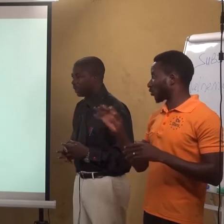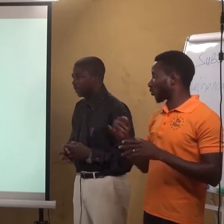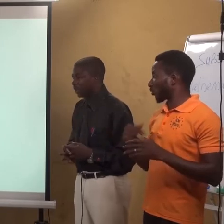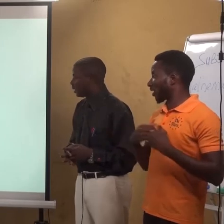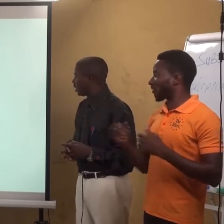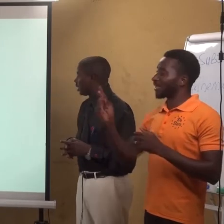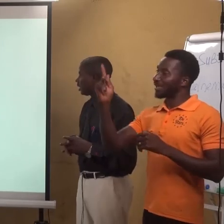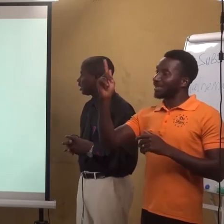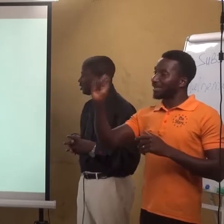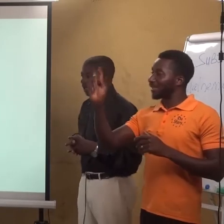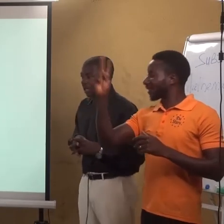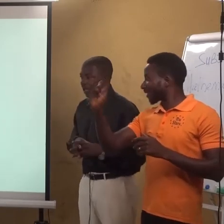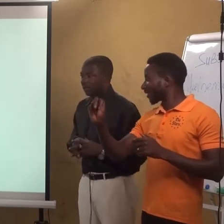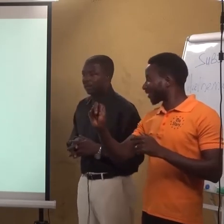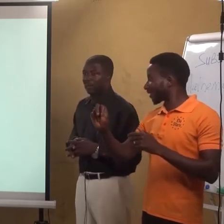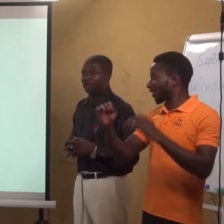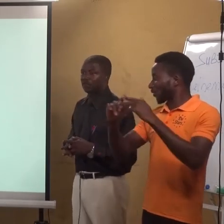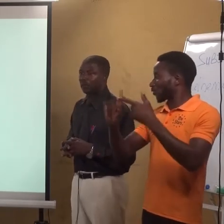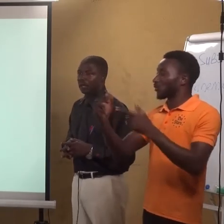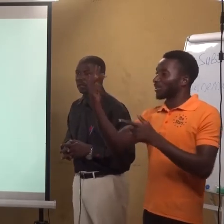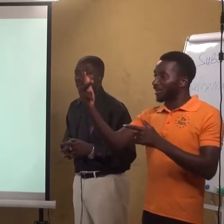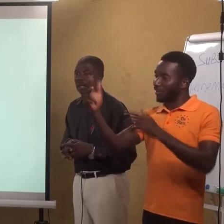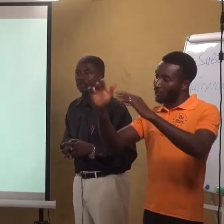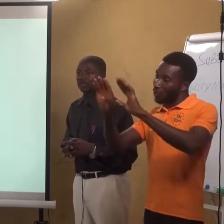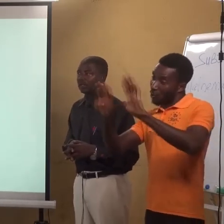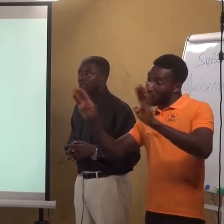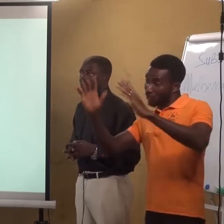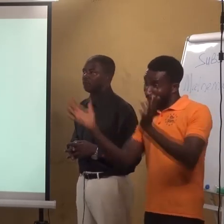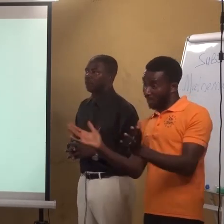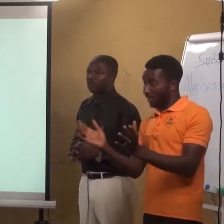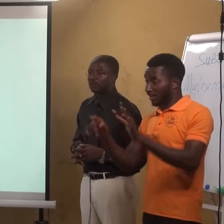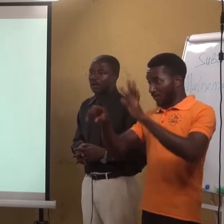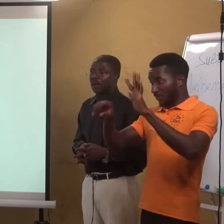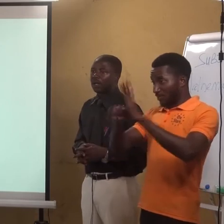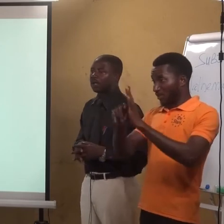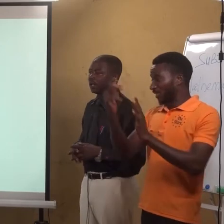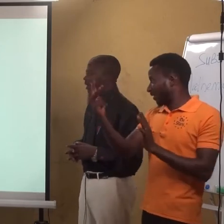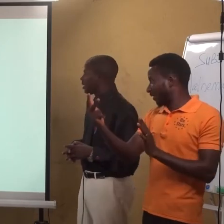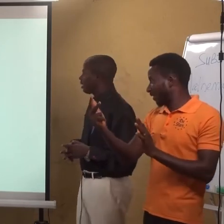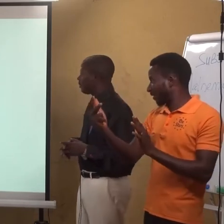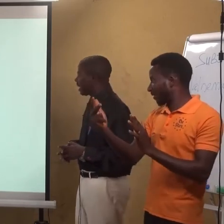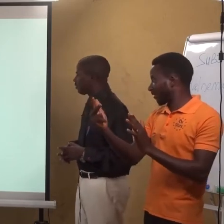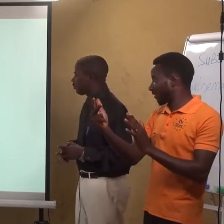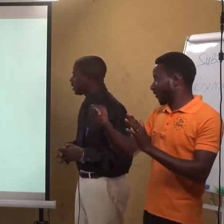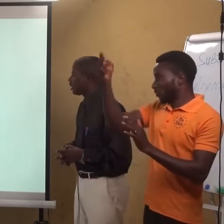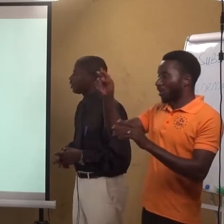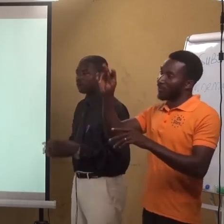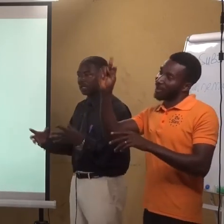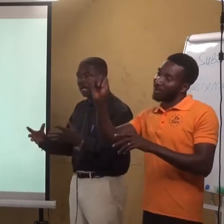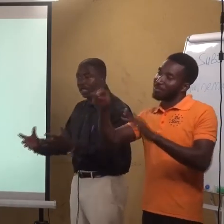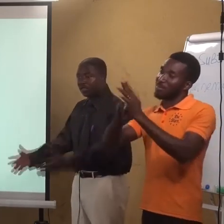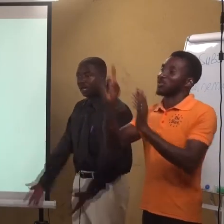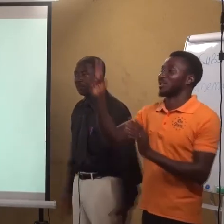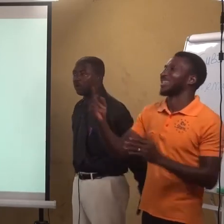minus 3 into n minus 1 minus 3 raised to the power n minus 1. So